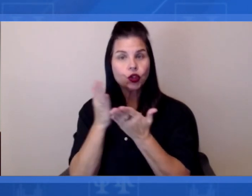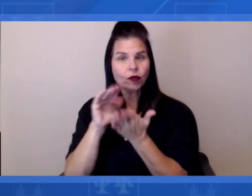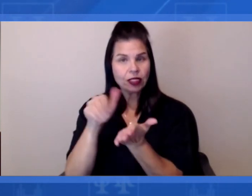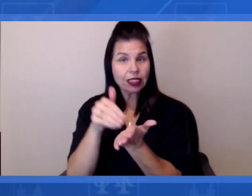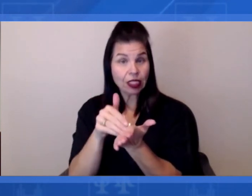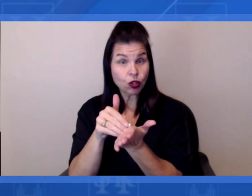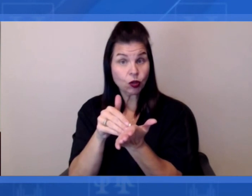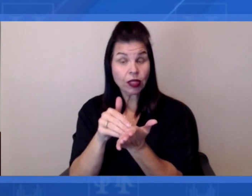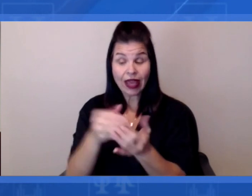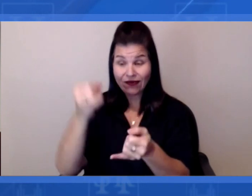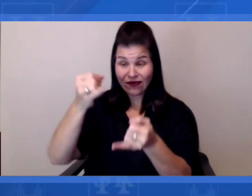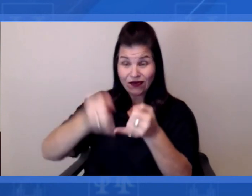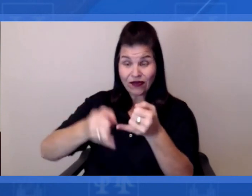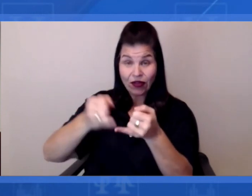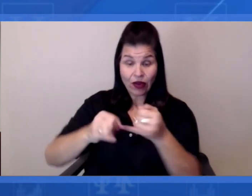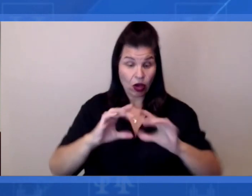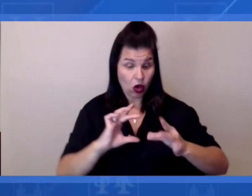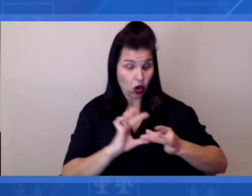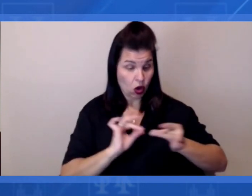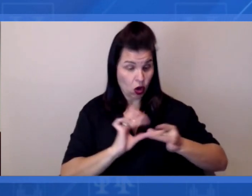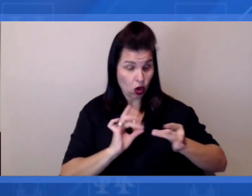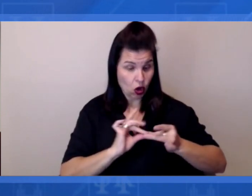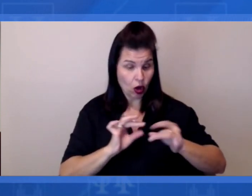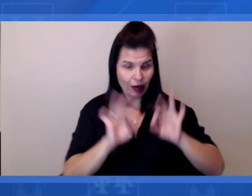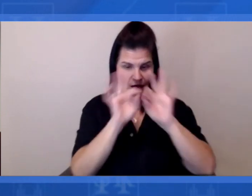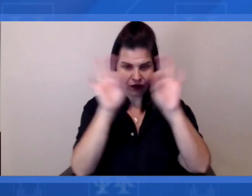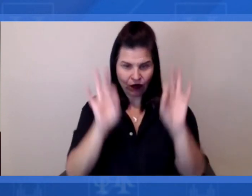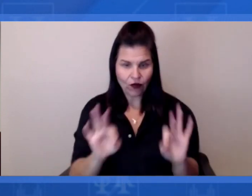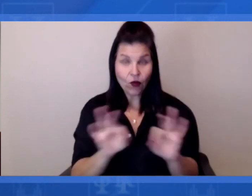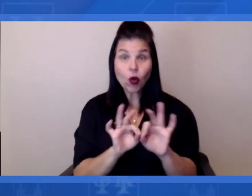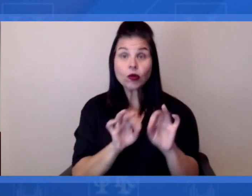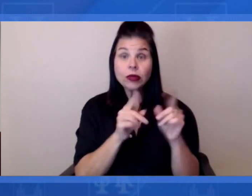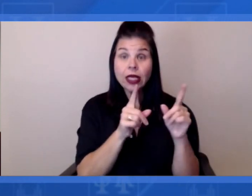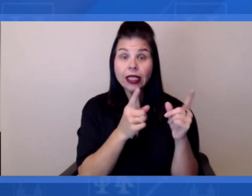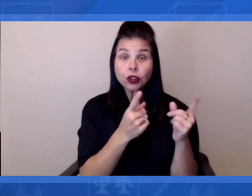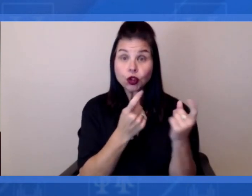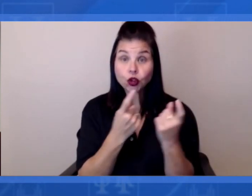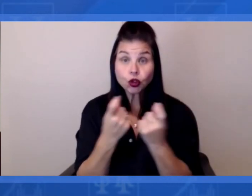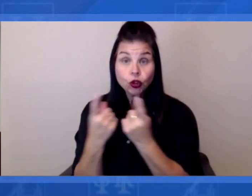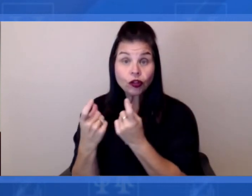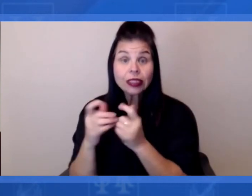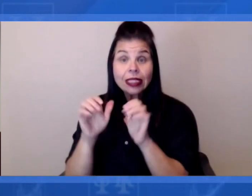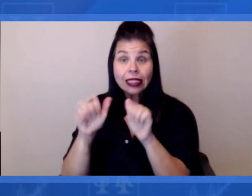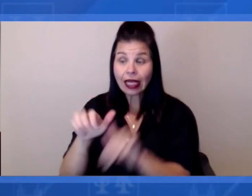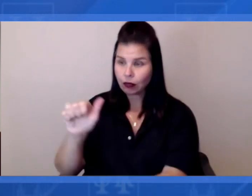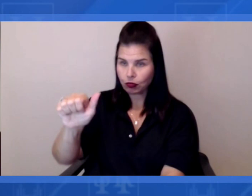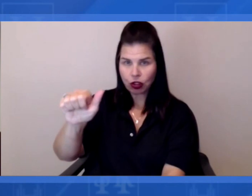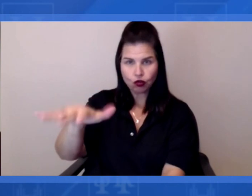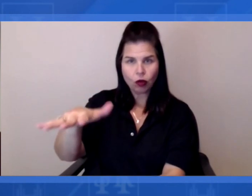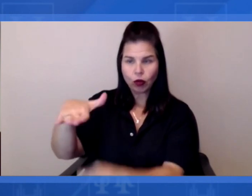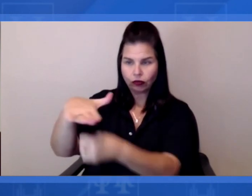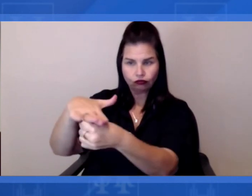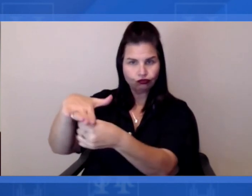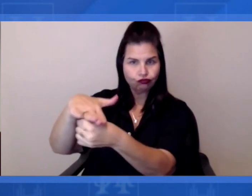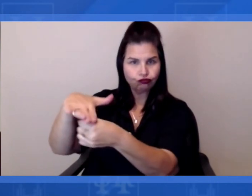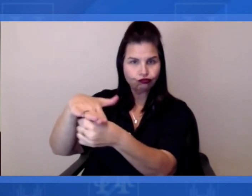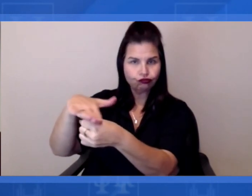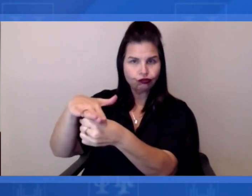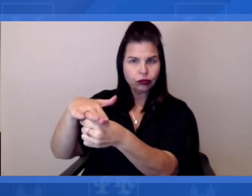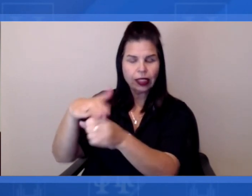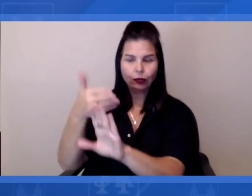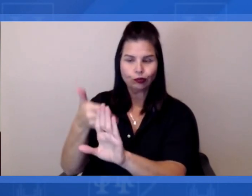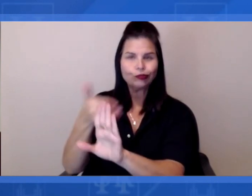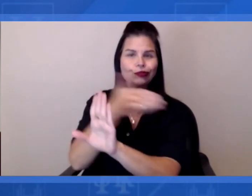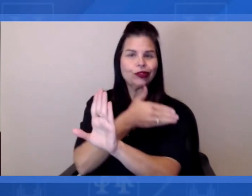finally, comment forms and surveys can be dropped off at the locations previously